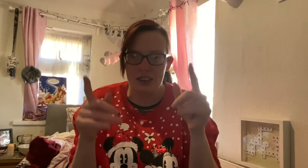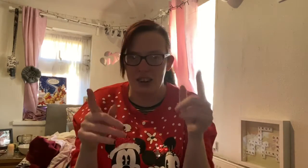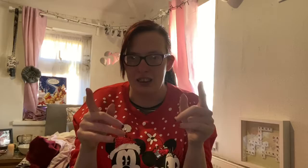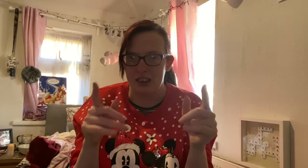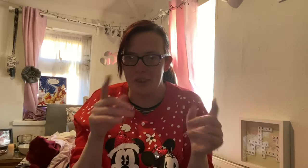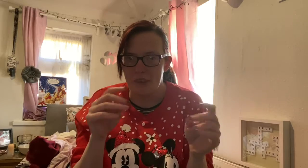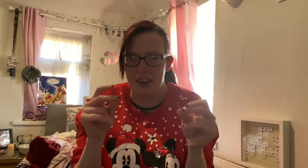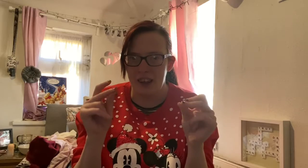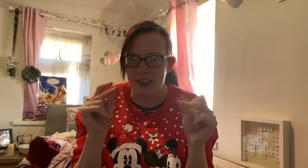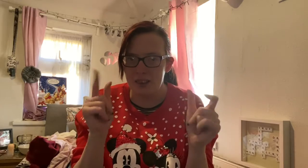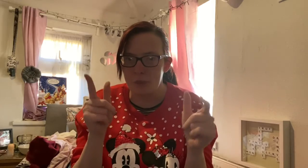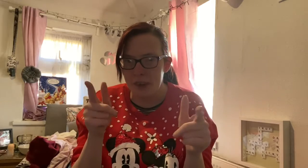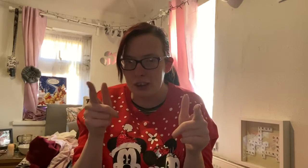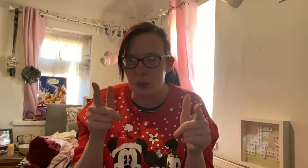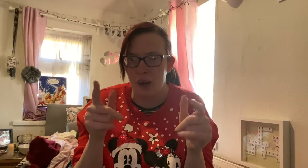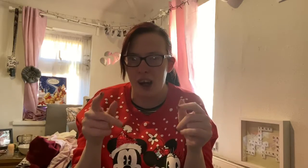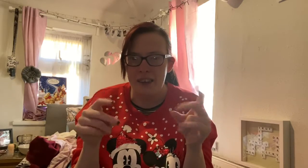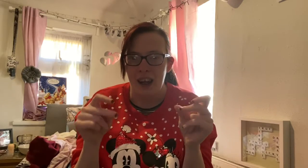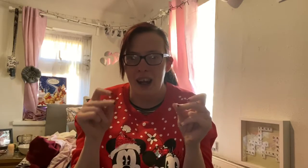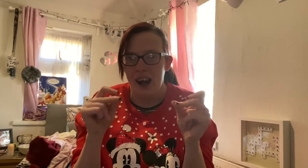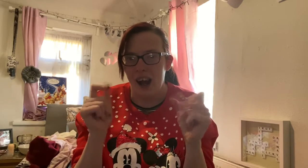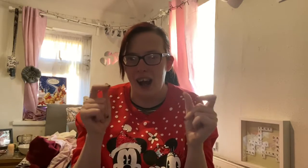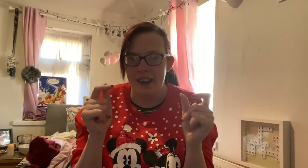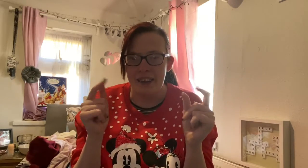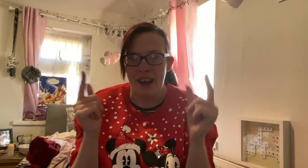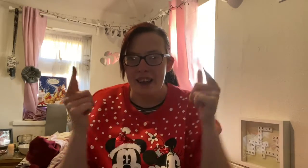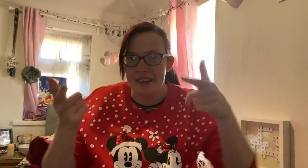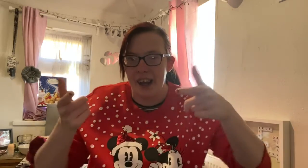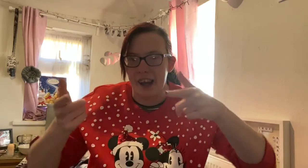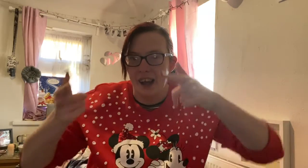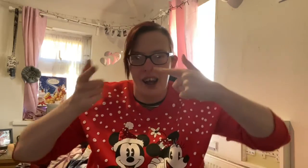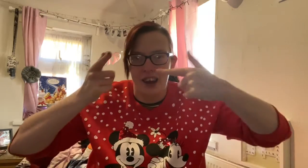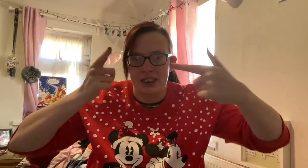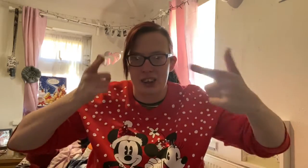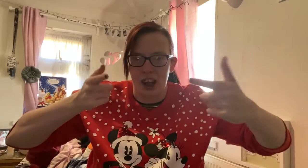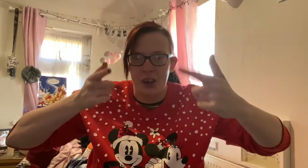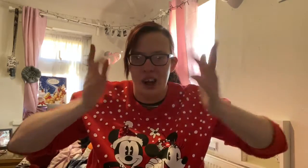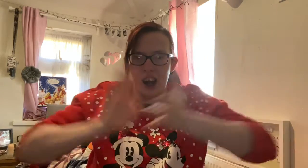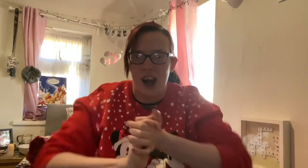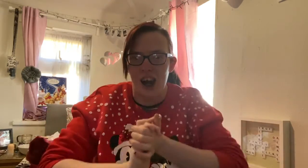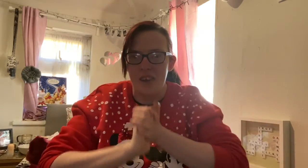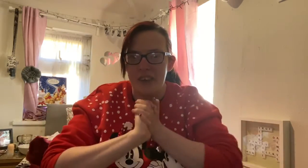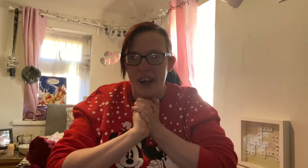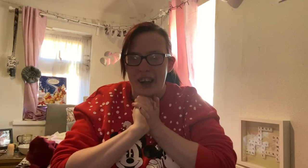because it's going to be an special one. And yeah, so I hope you guys